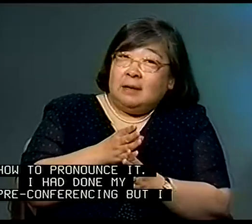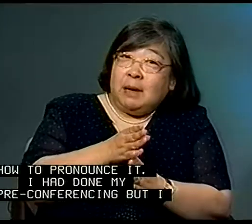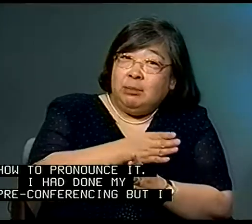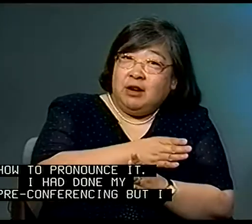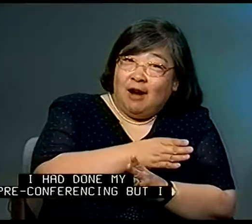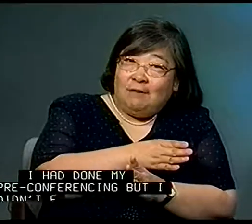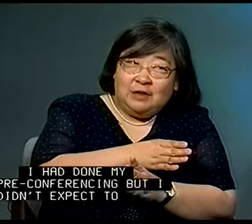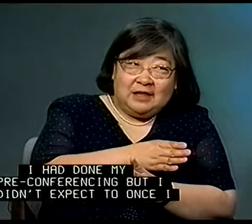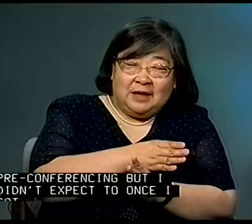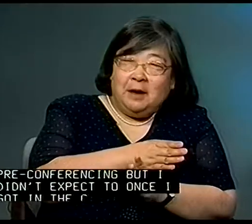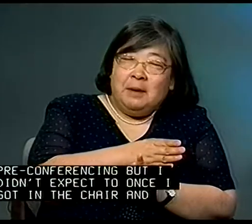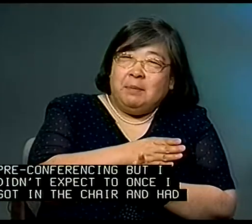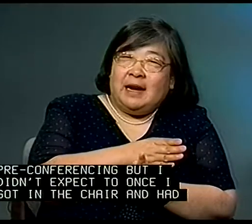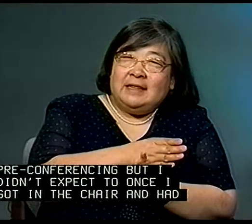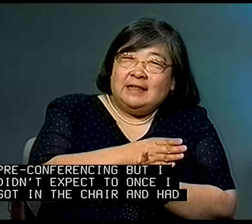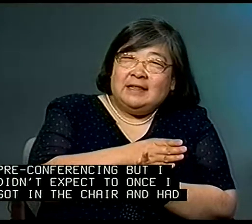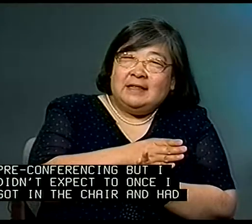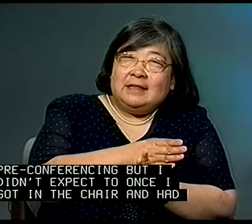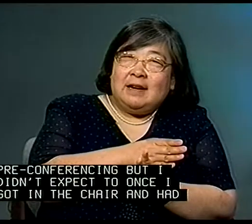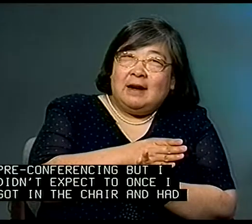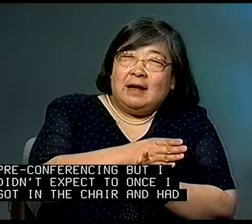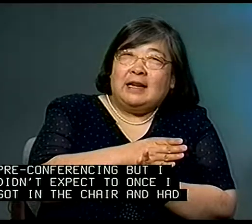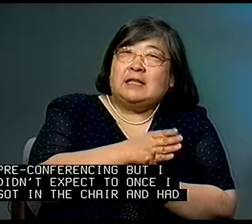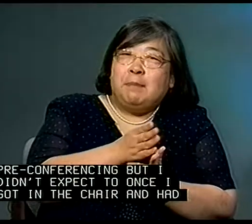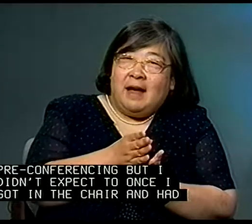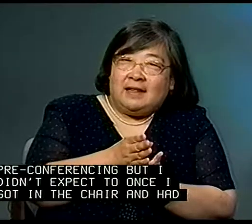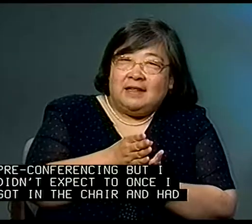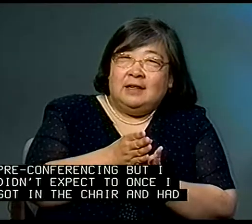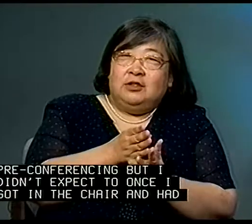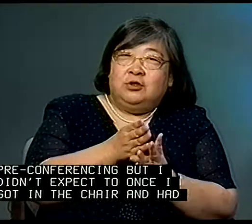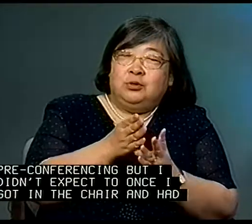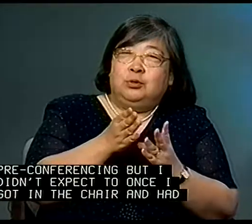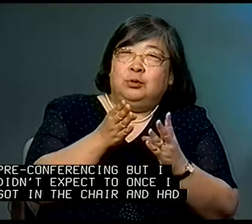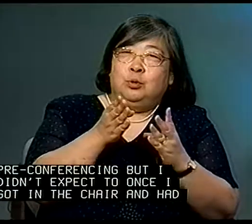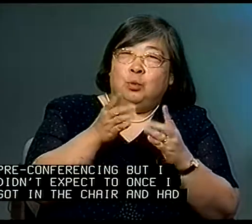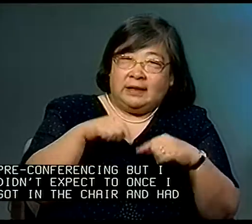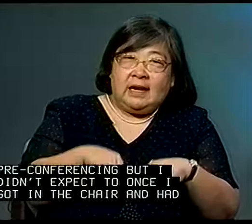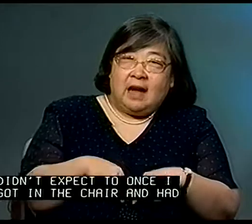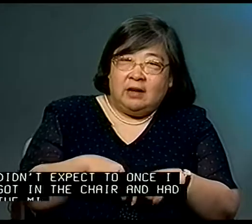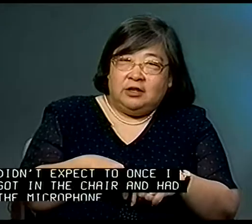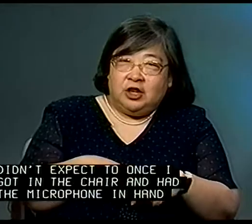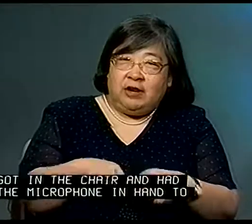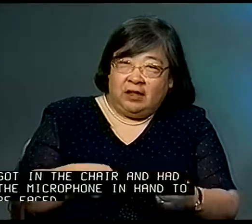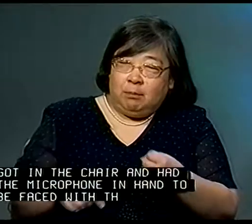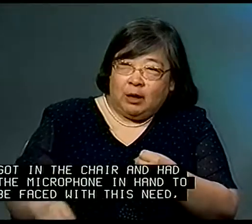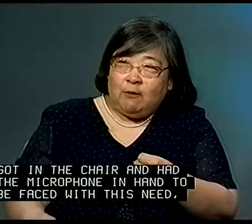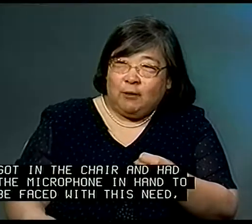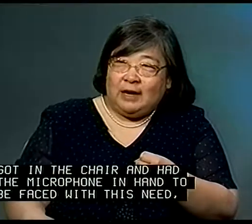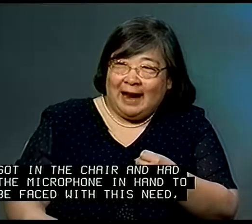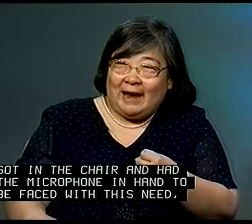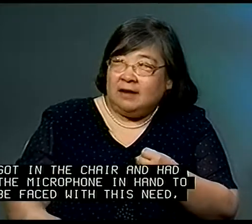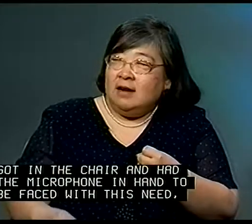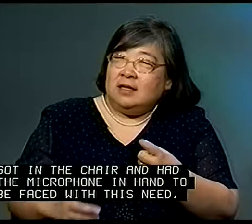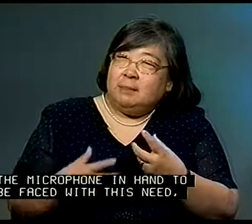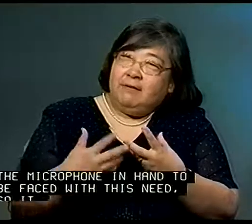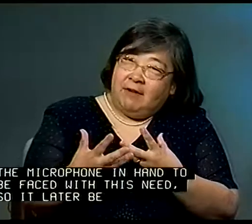done my pre-conferencing, but I didn't expect to, once I got in the chair and had the microphone in hand, to be